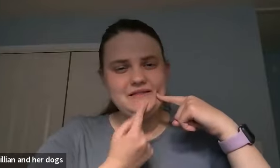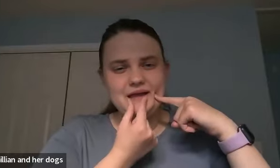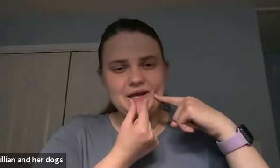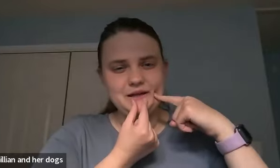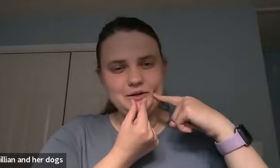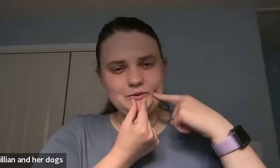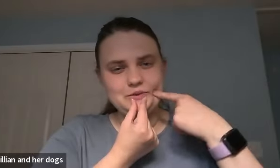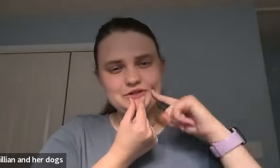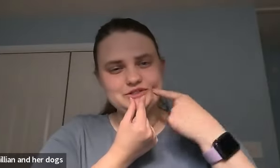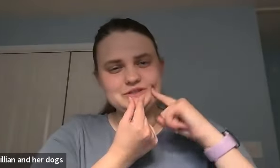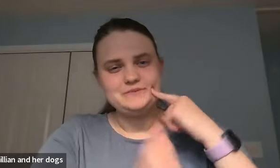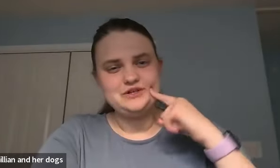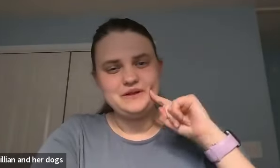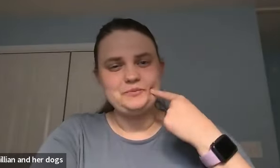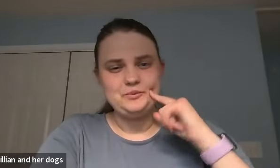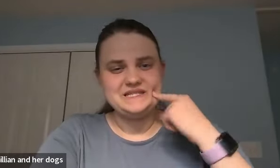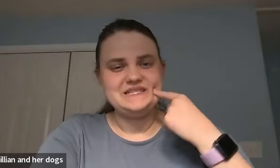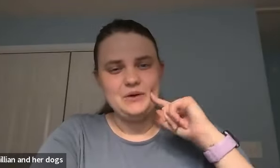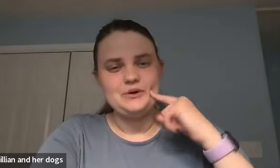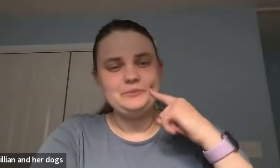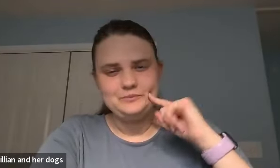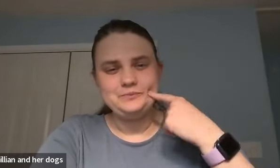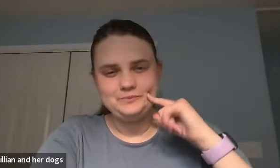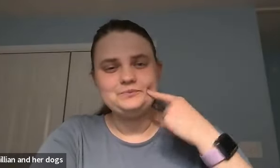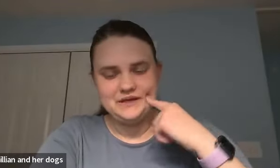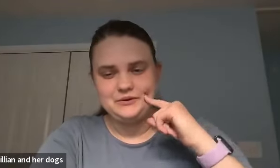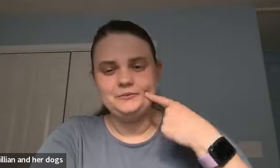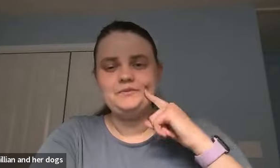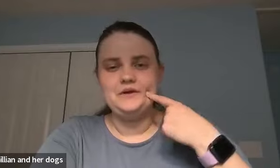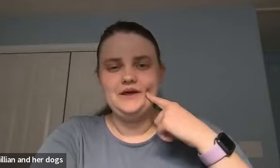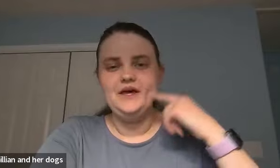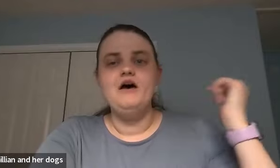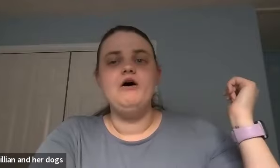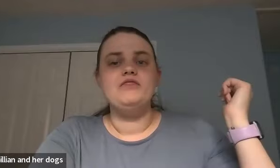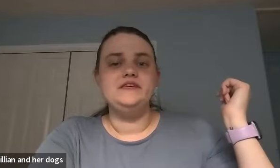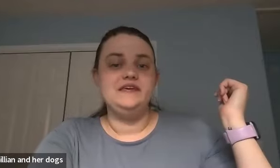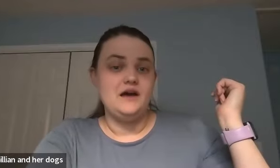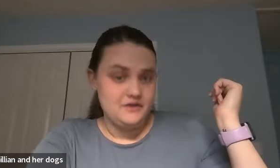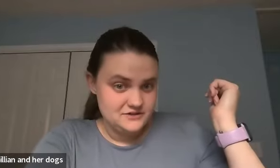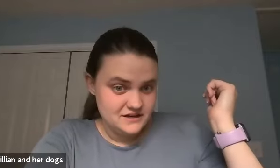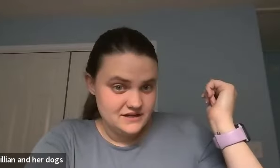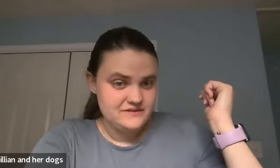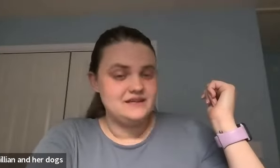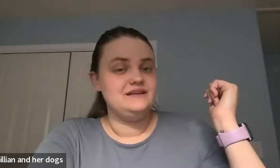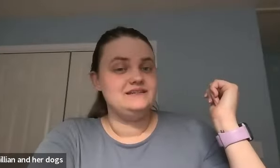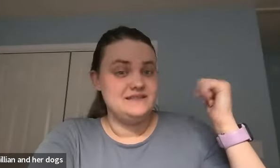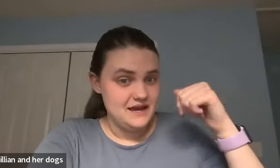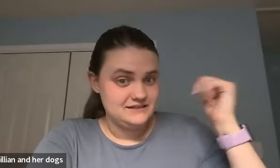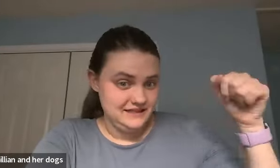like kind of like your pursed your lips, like when it's sour. Pickle. The other sign, the sign exact